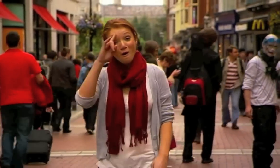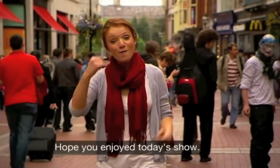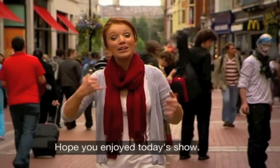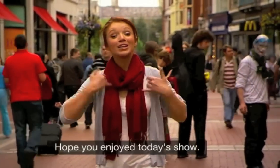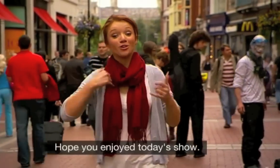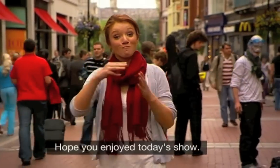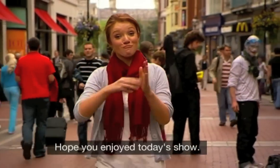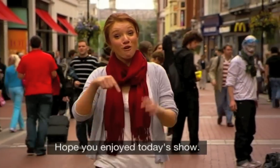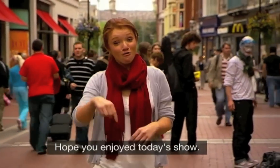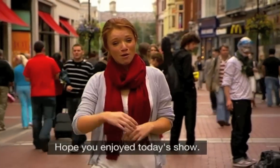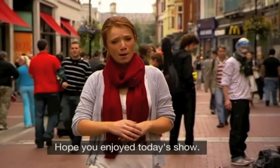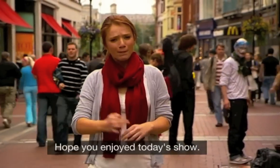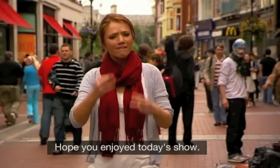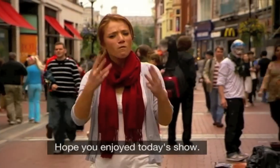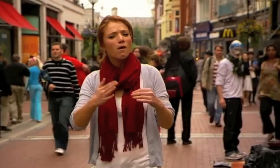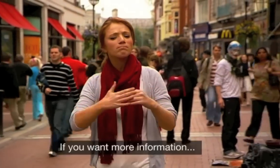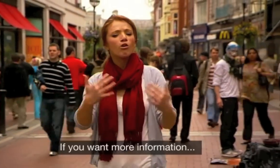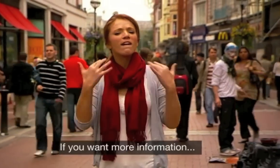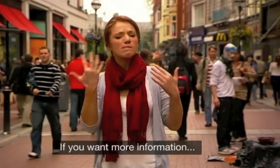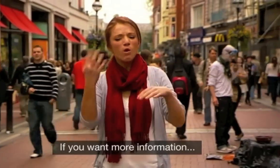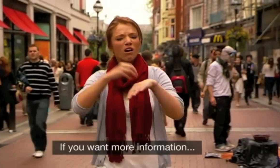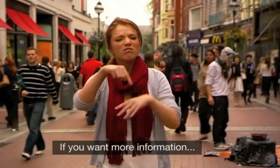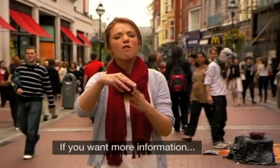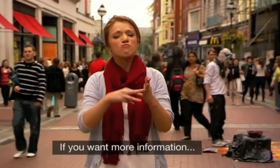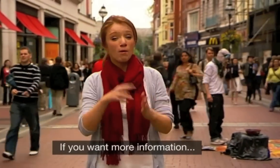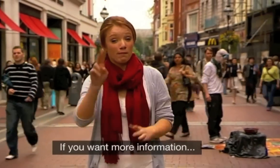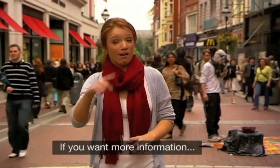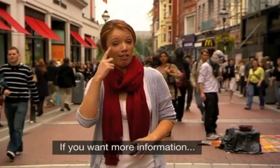1918. Hope you enjoyed today's show. If you want more information, check out